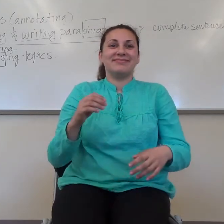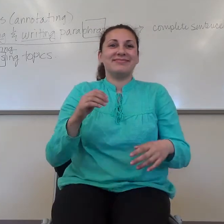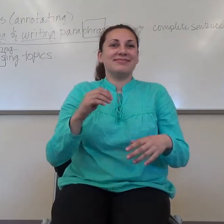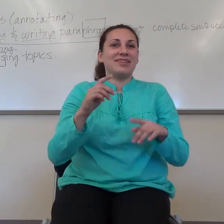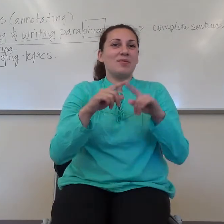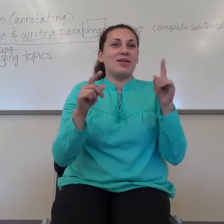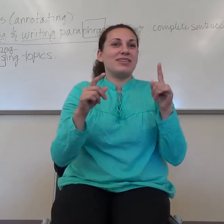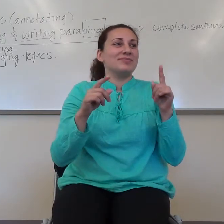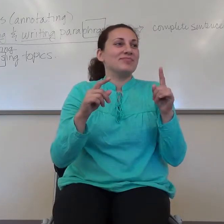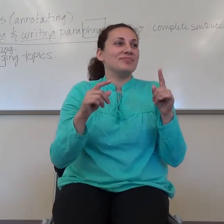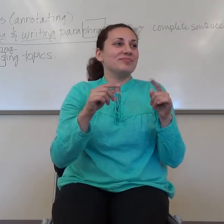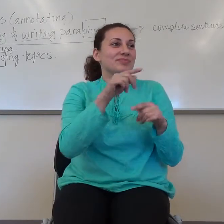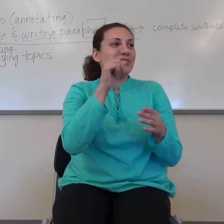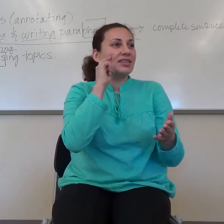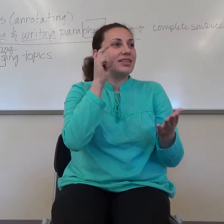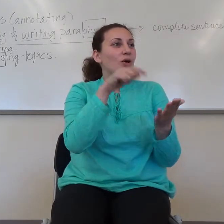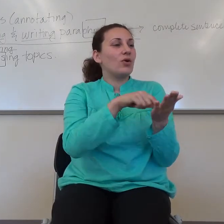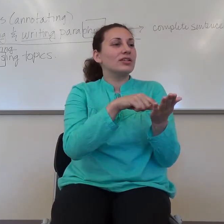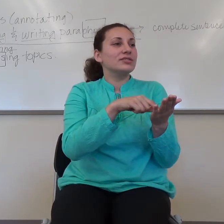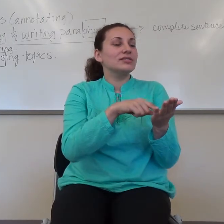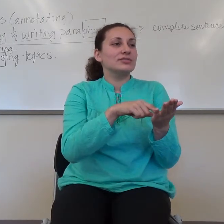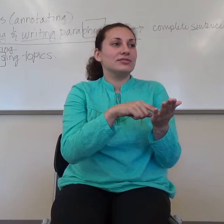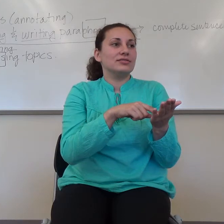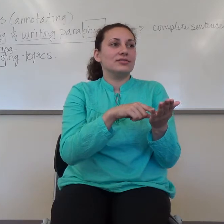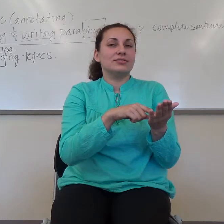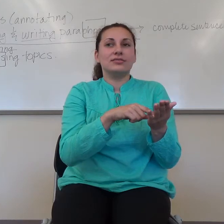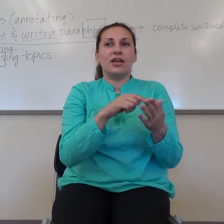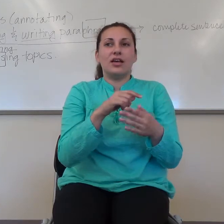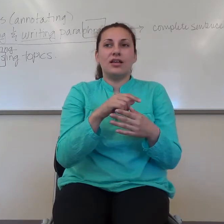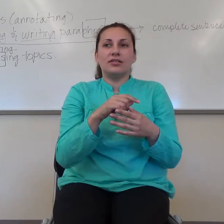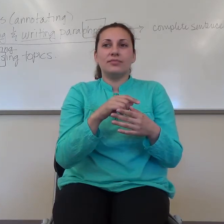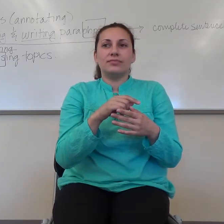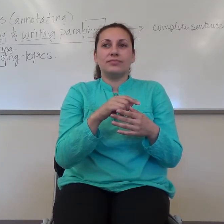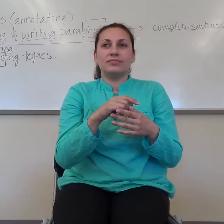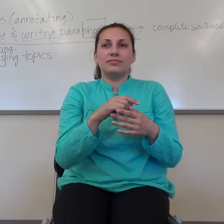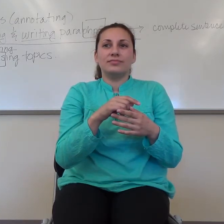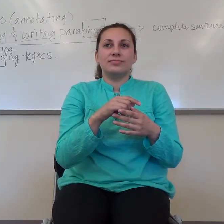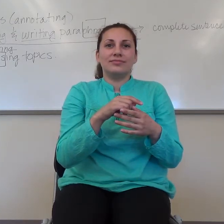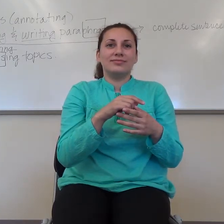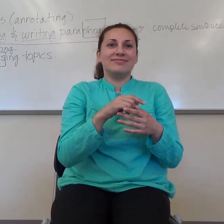way, you notice I'm not asking you now to do this.